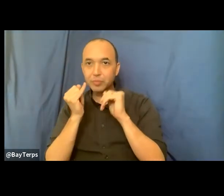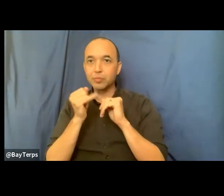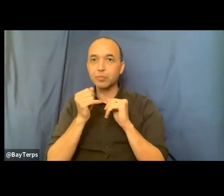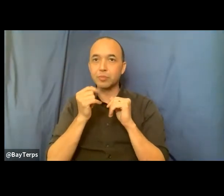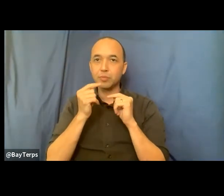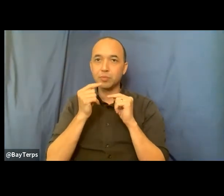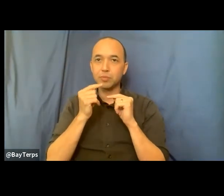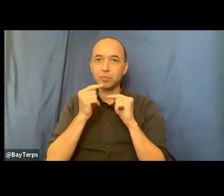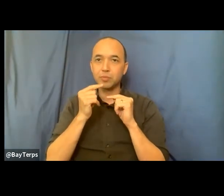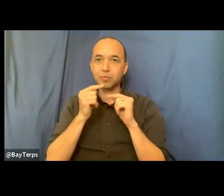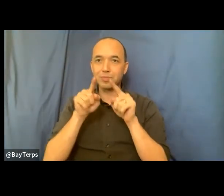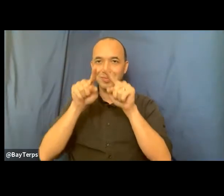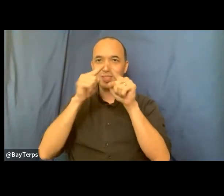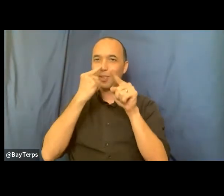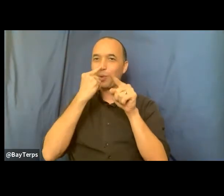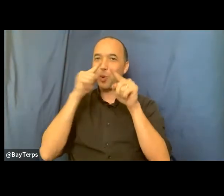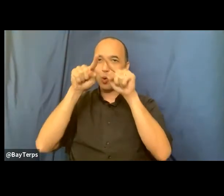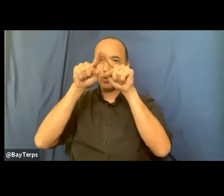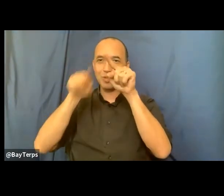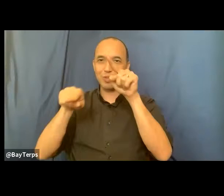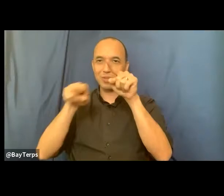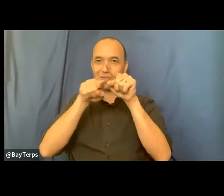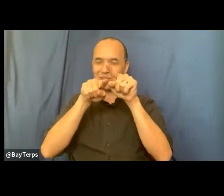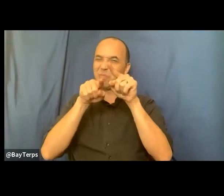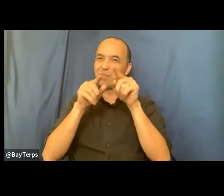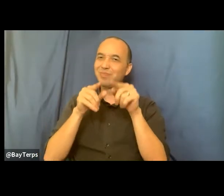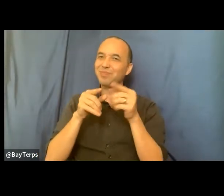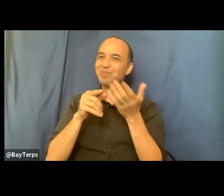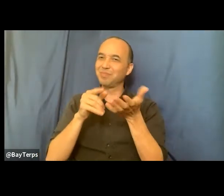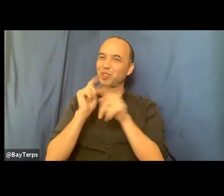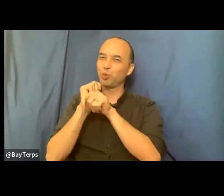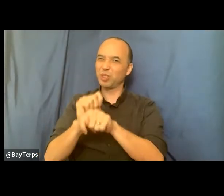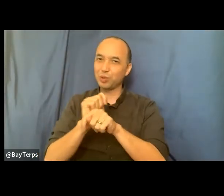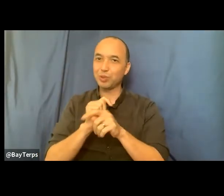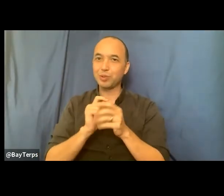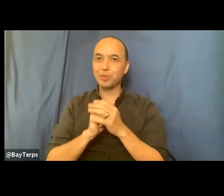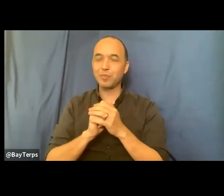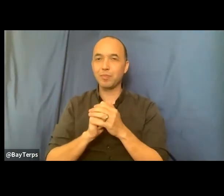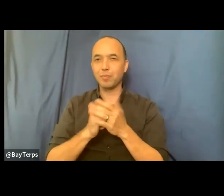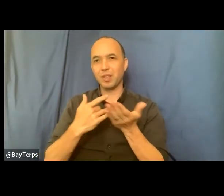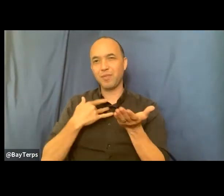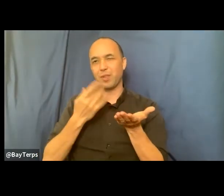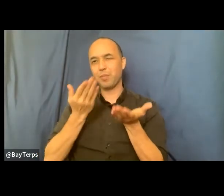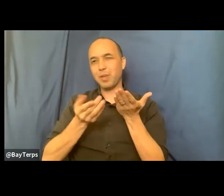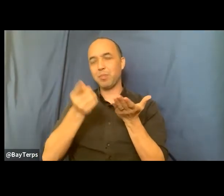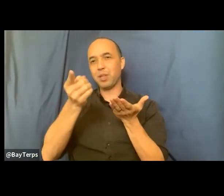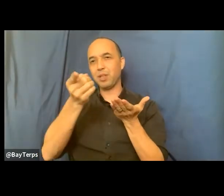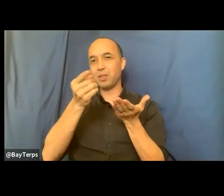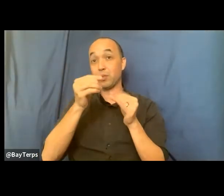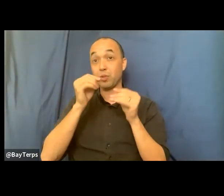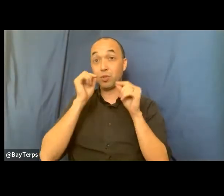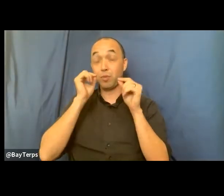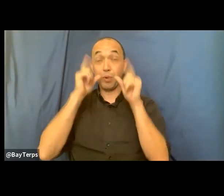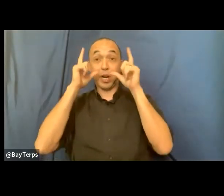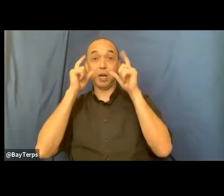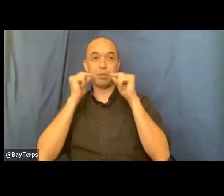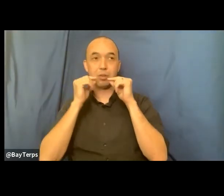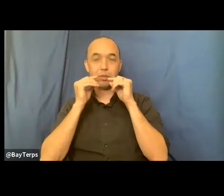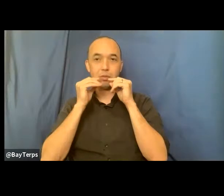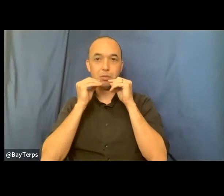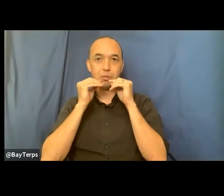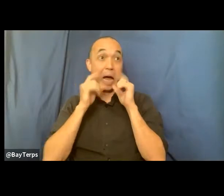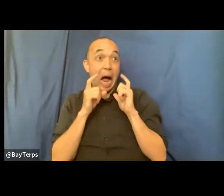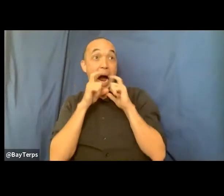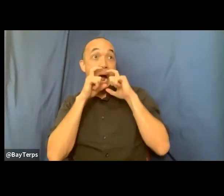very classic. And I feel like this guy is like surprised, maybe. He's gasping. Maybe he's got some fangs in